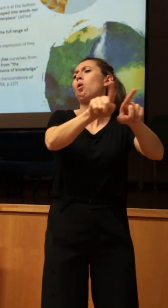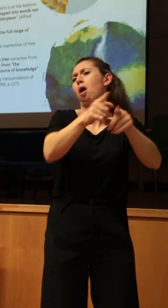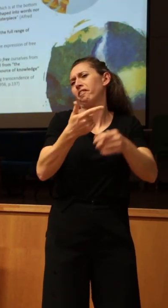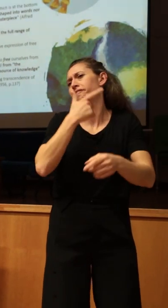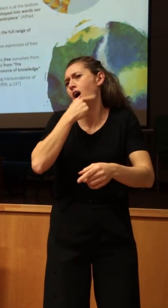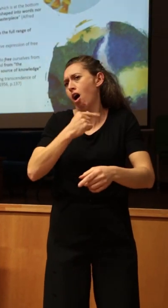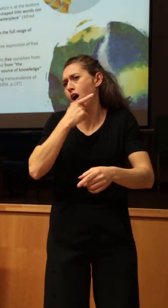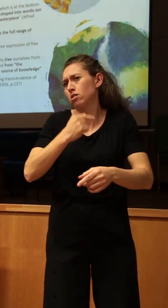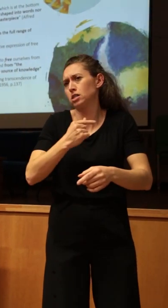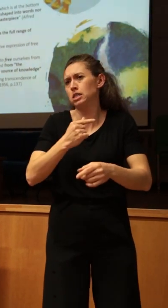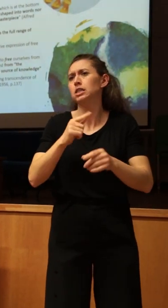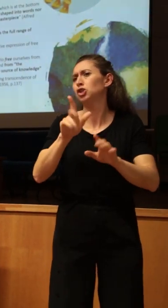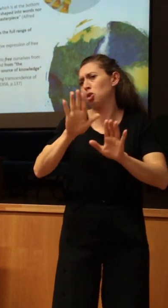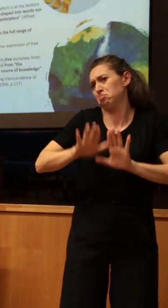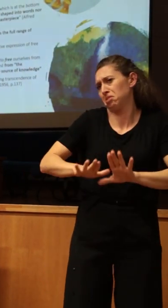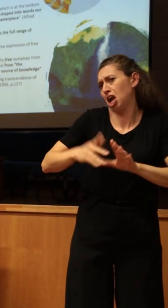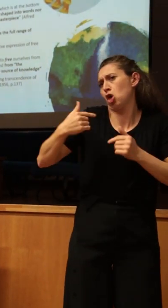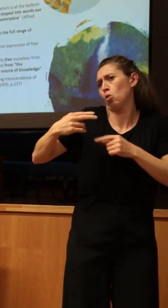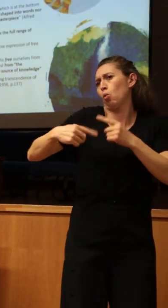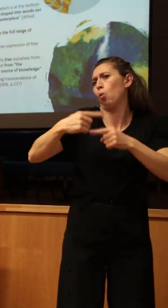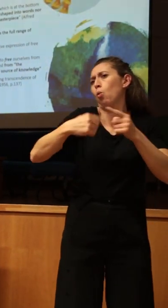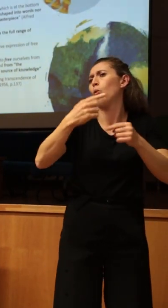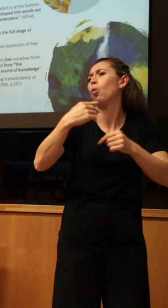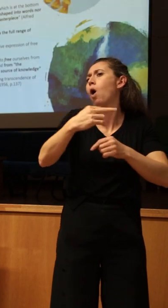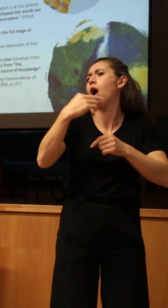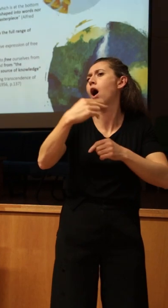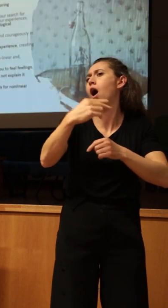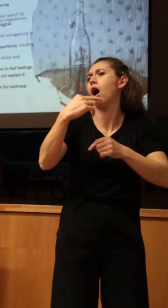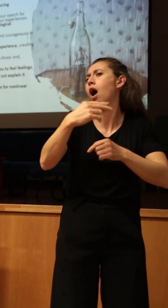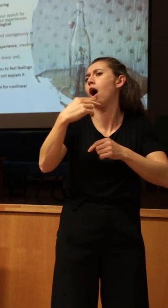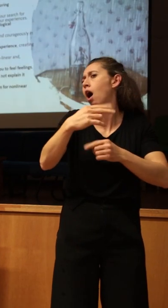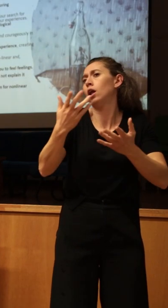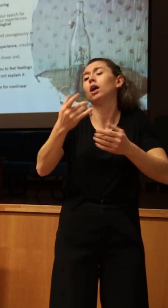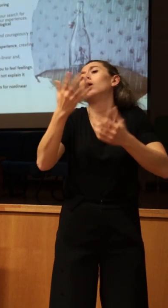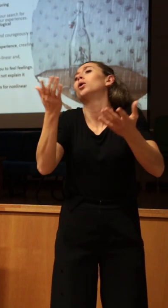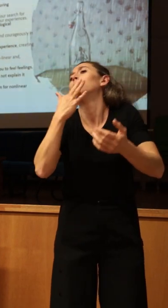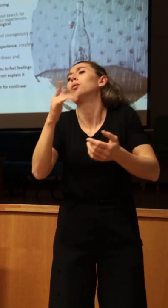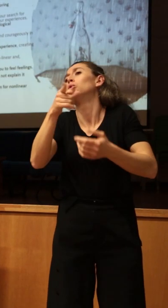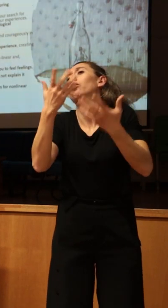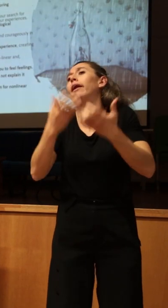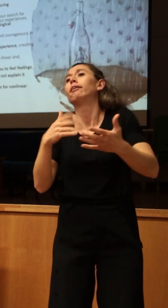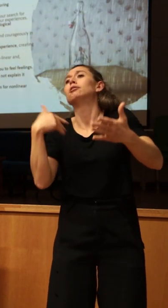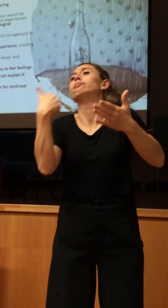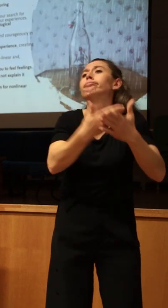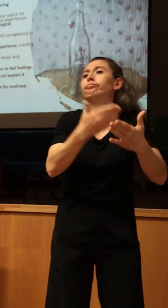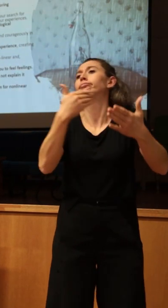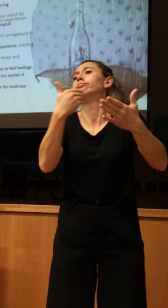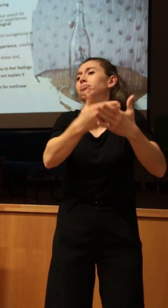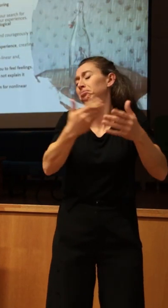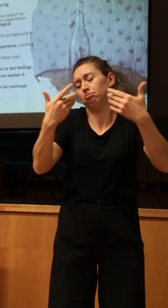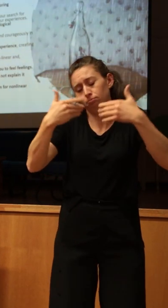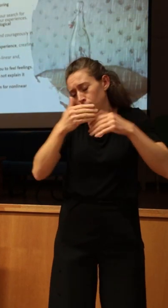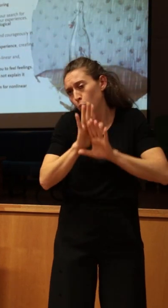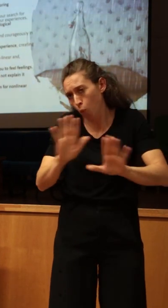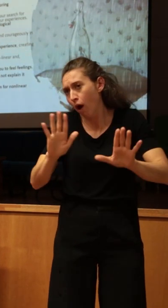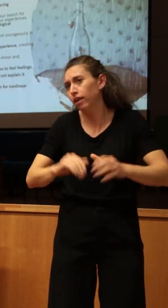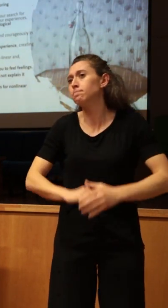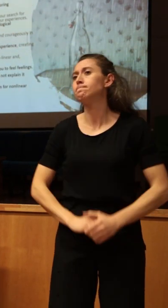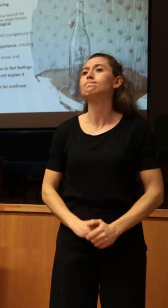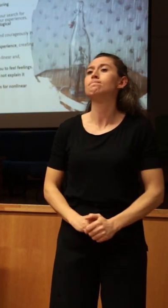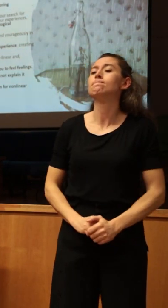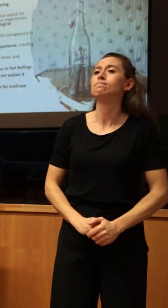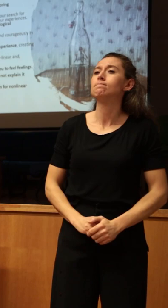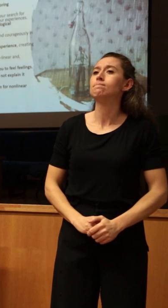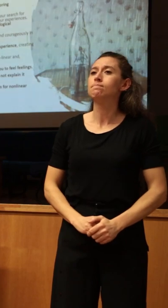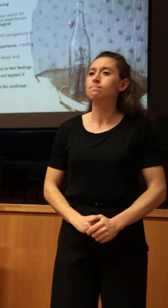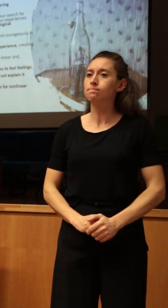in the line. Se queda uno en la línea. And if you want to hit the wall, you hit the wall. Y bueno, y si te quieres dar contra la pared, te das contra la pared. You start